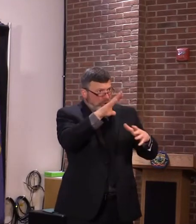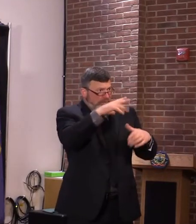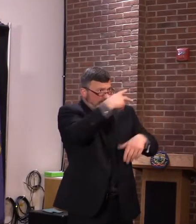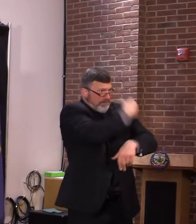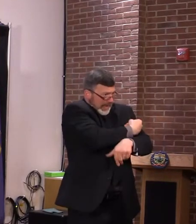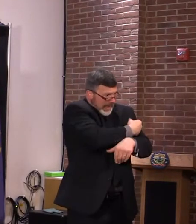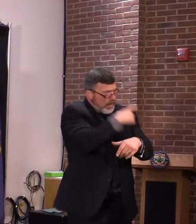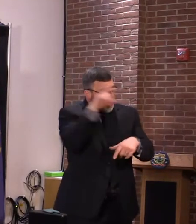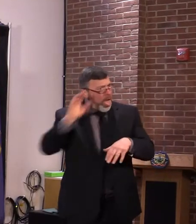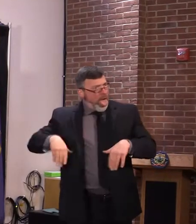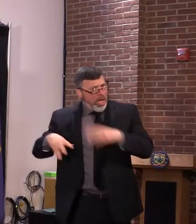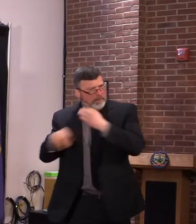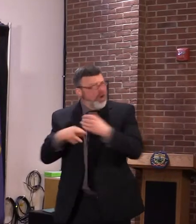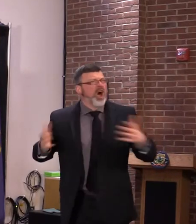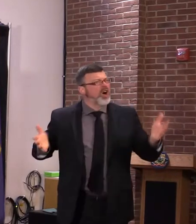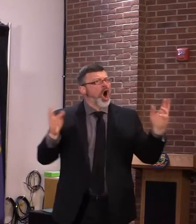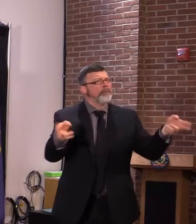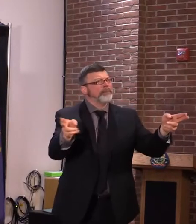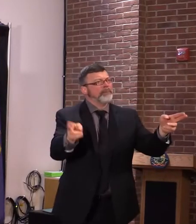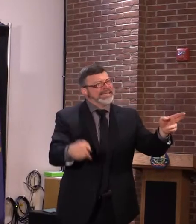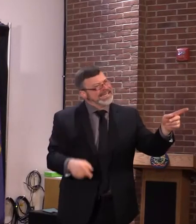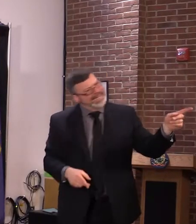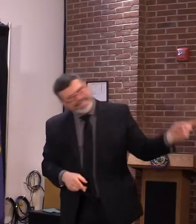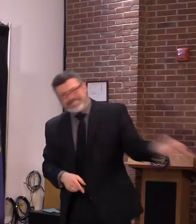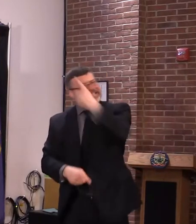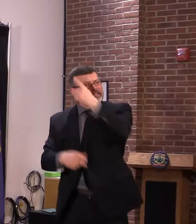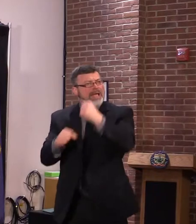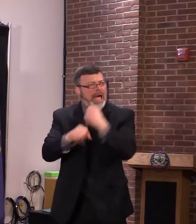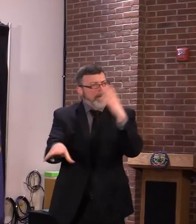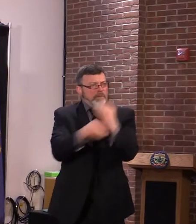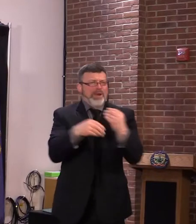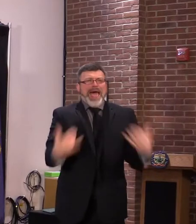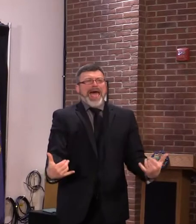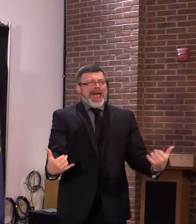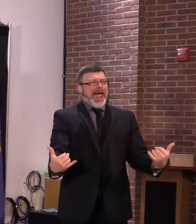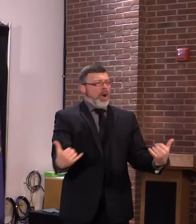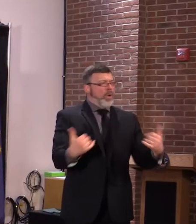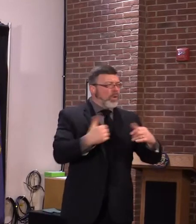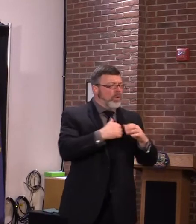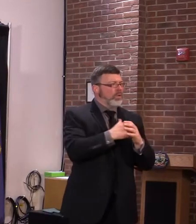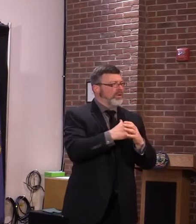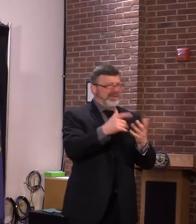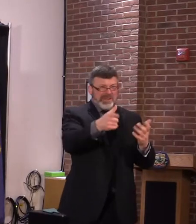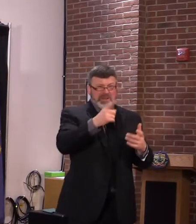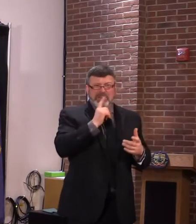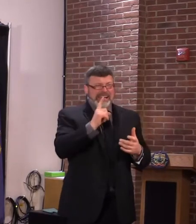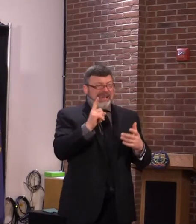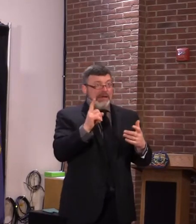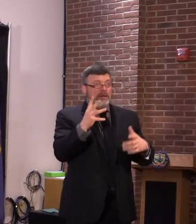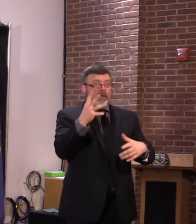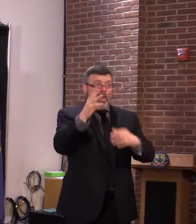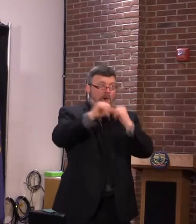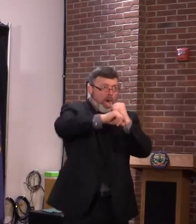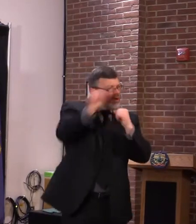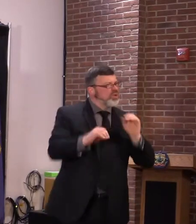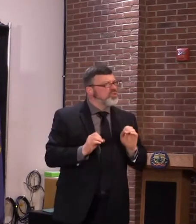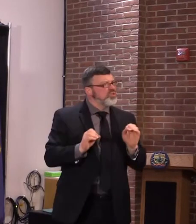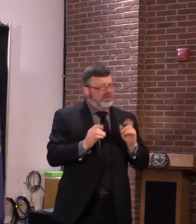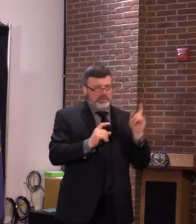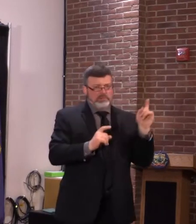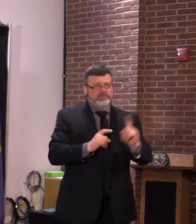get your booster. It takes almost no time at all, or at least make a plan to do so by the end of this week.